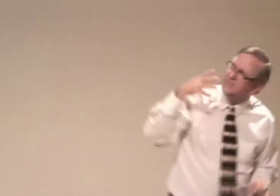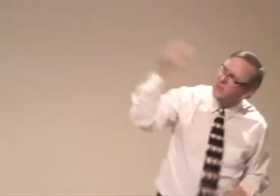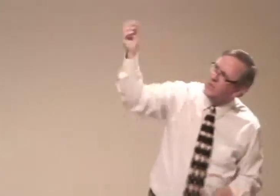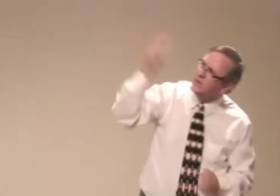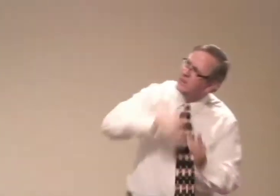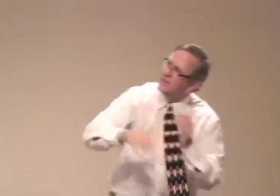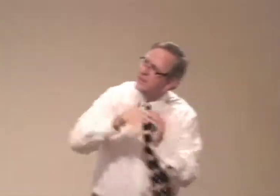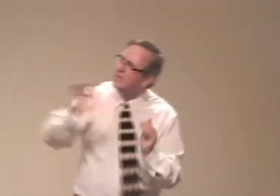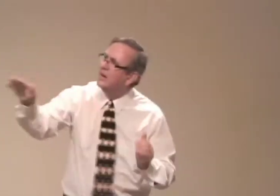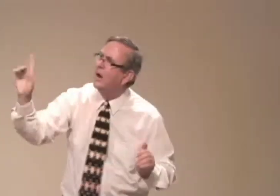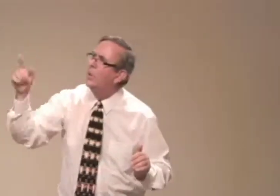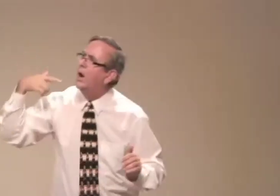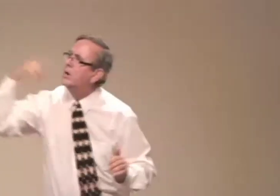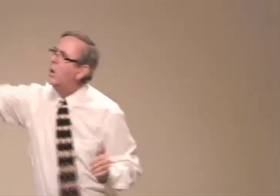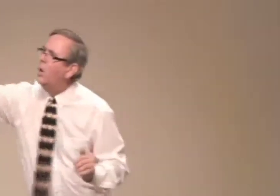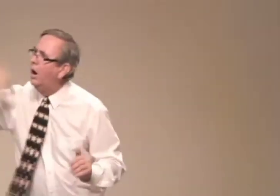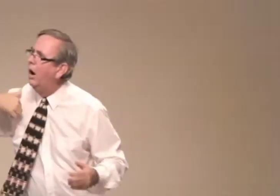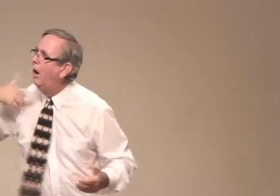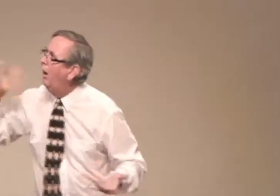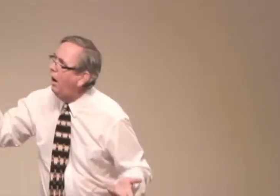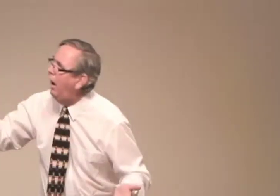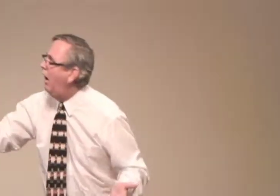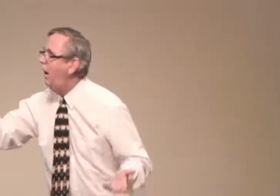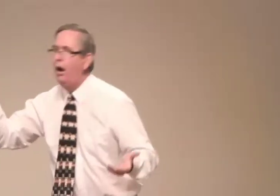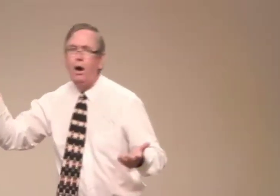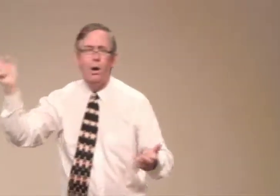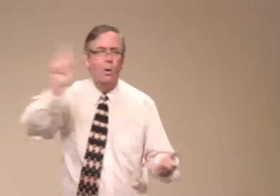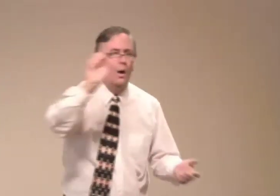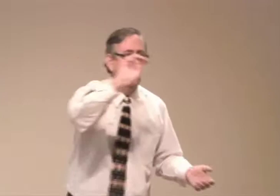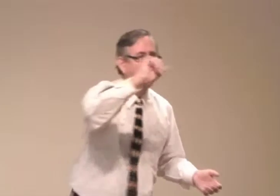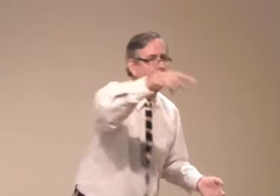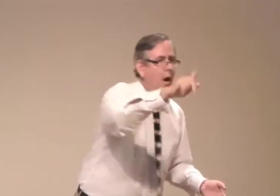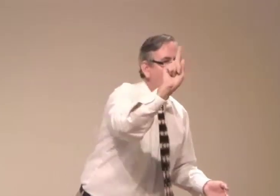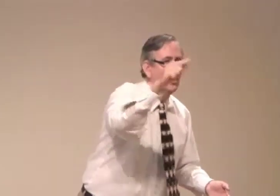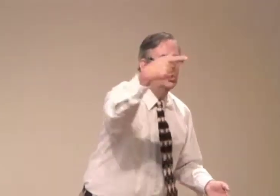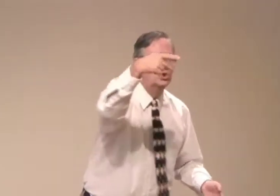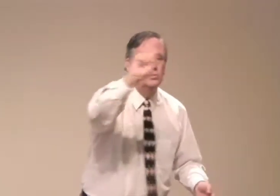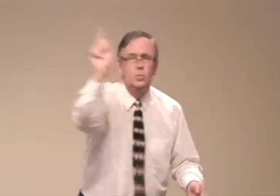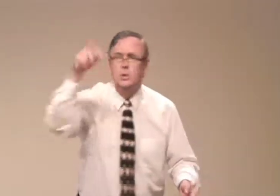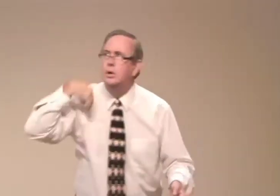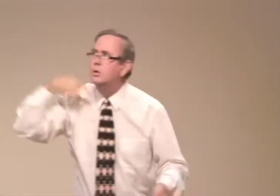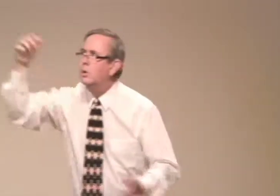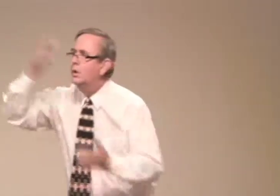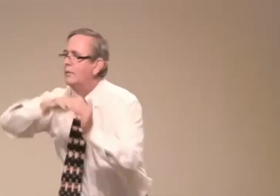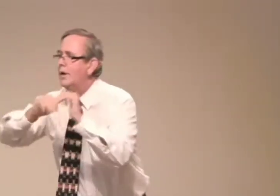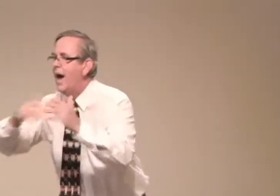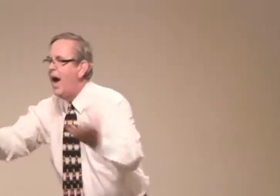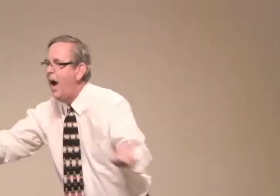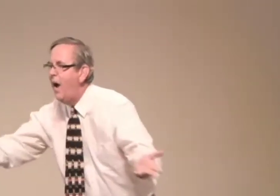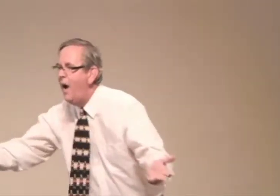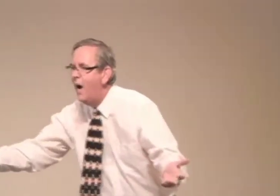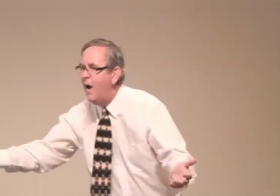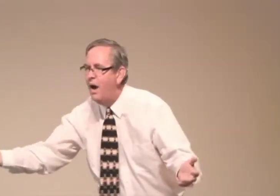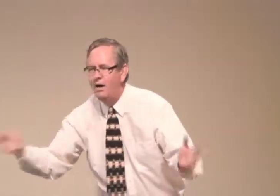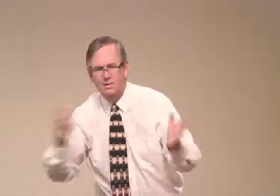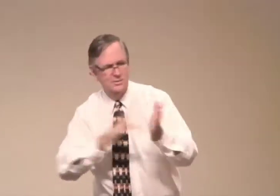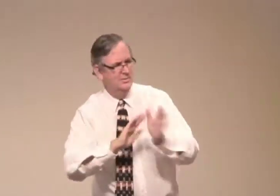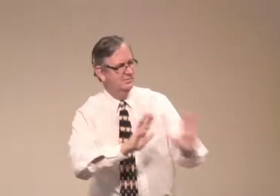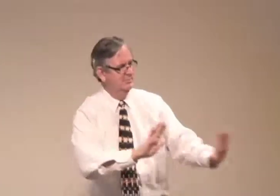Thomas said you're going to heaven but how do you go there where's the map where's the GPS it gets you